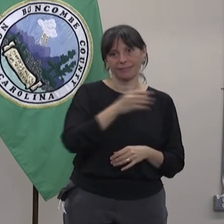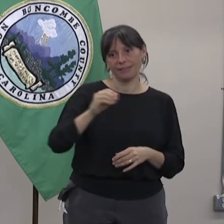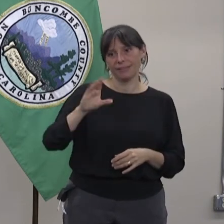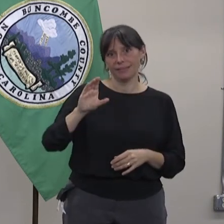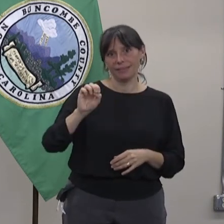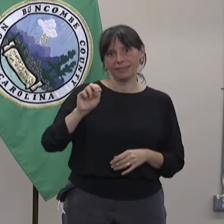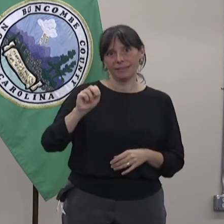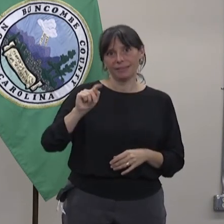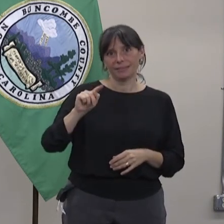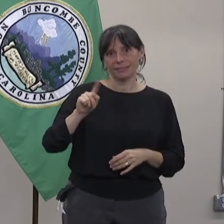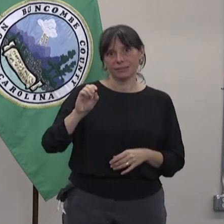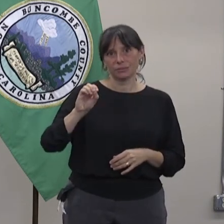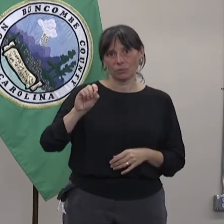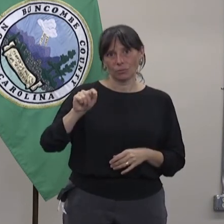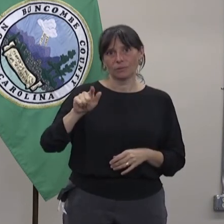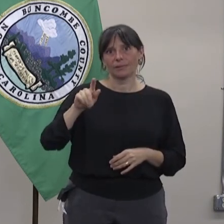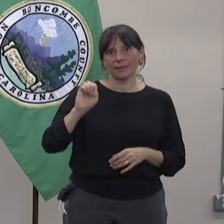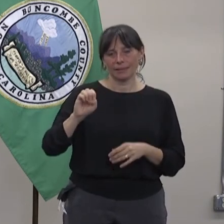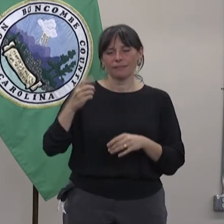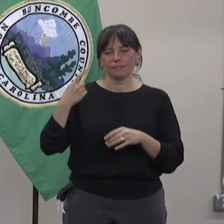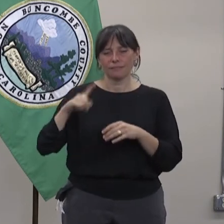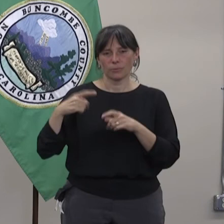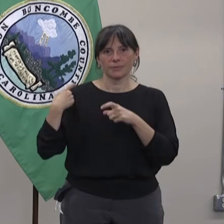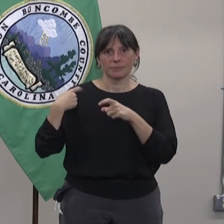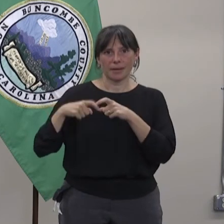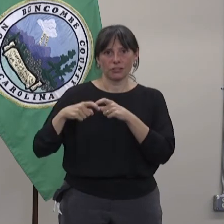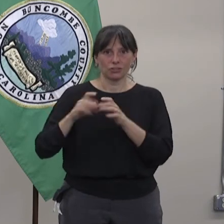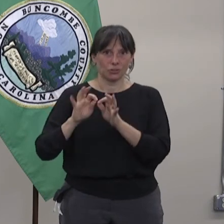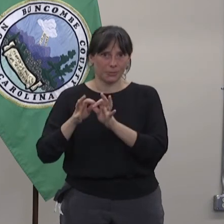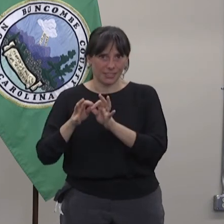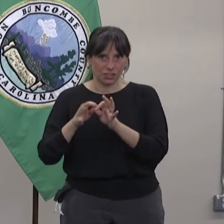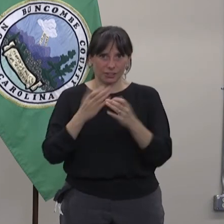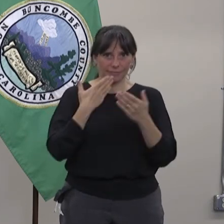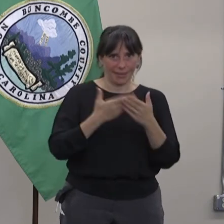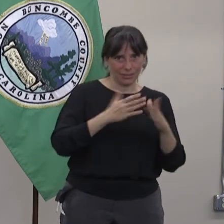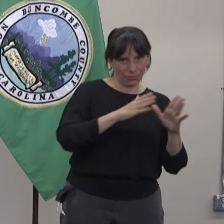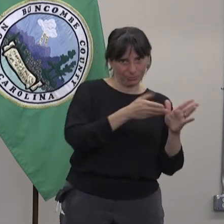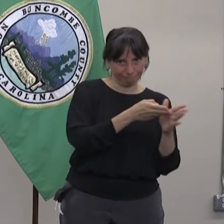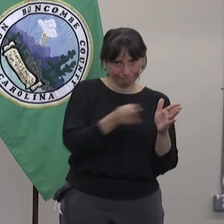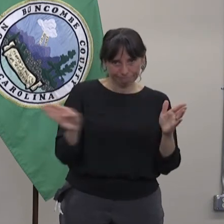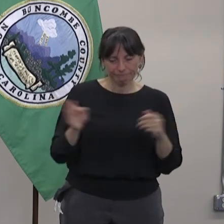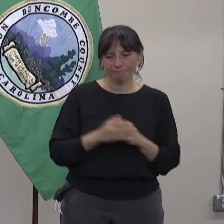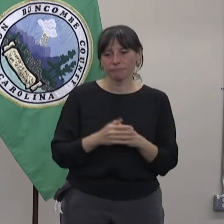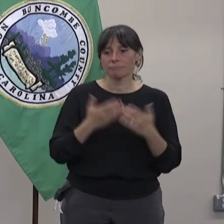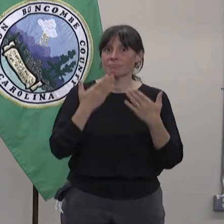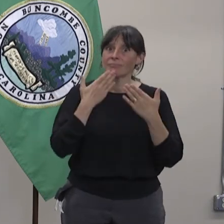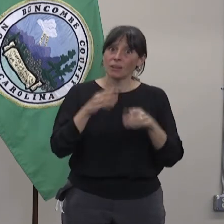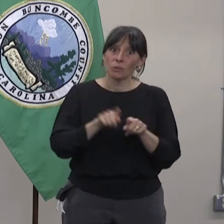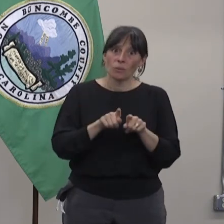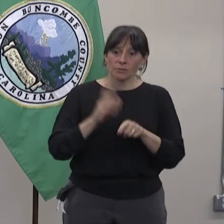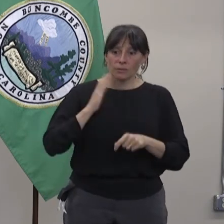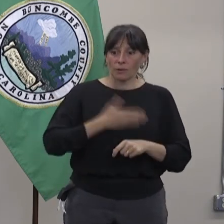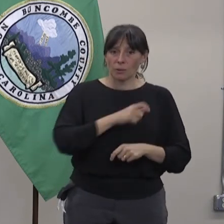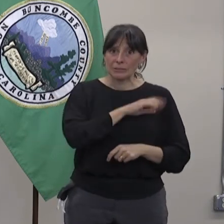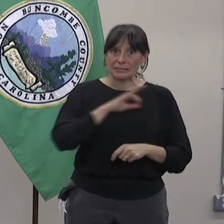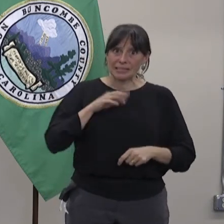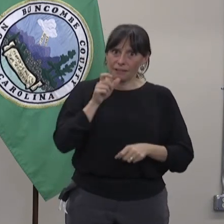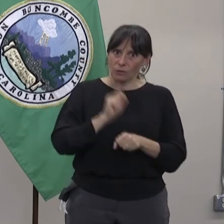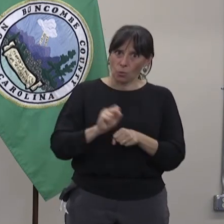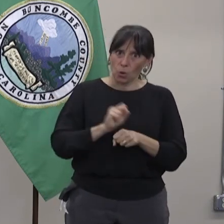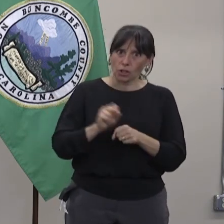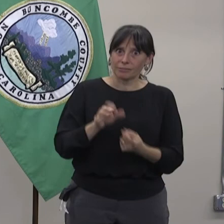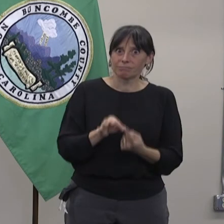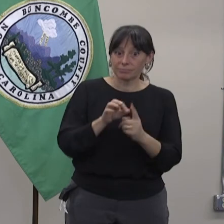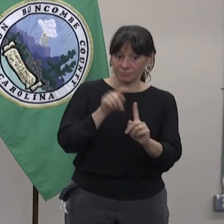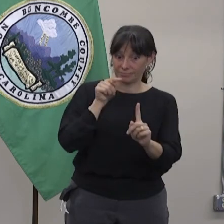for simultaneous Spanish interpretation. Thanks to the many staff that have worked to make this update happen, especially the person behind the